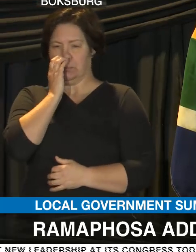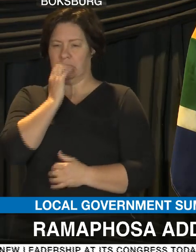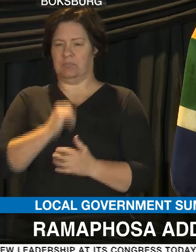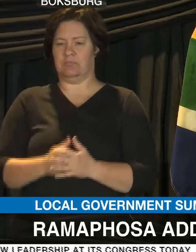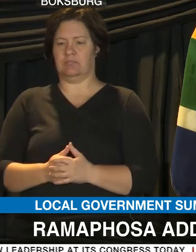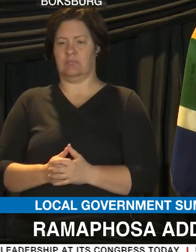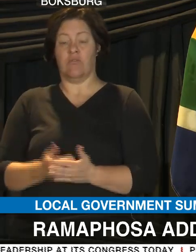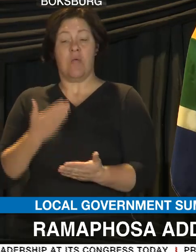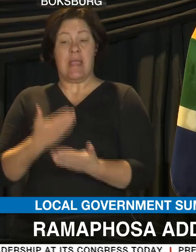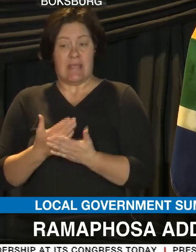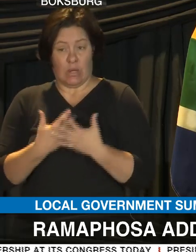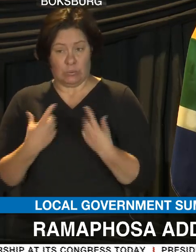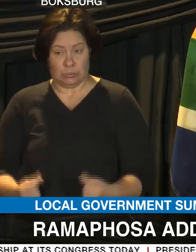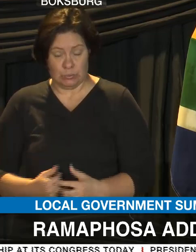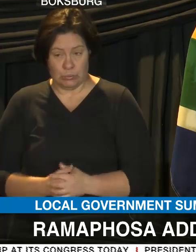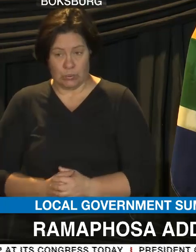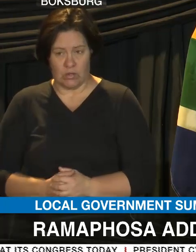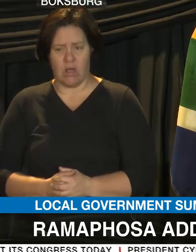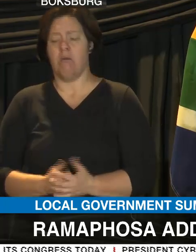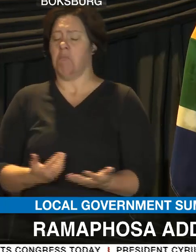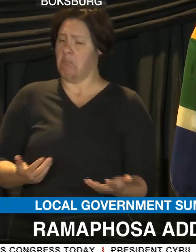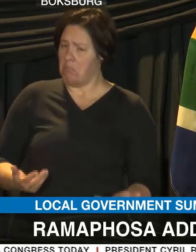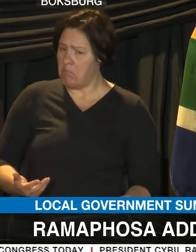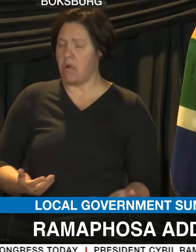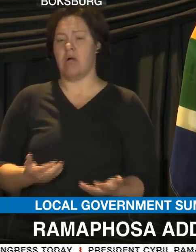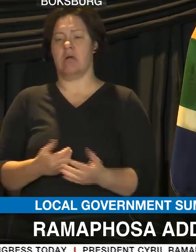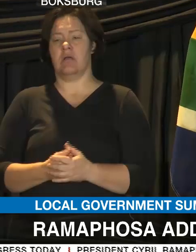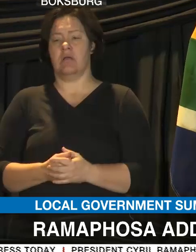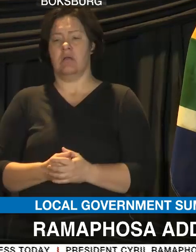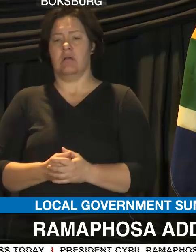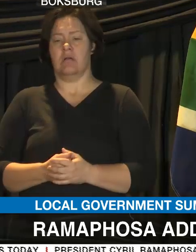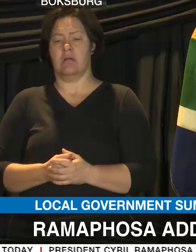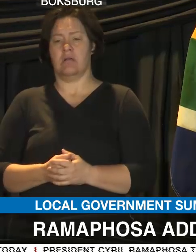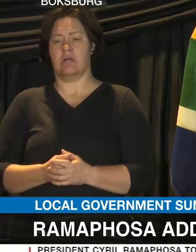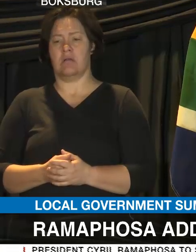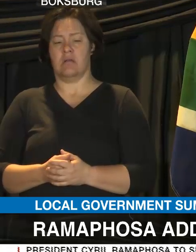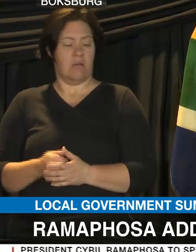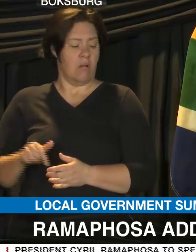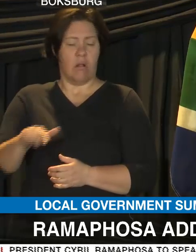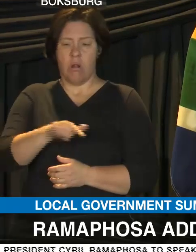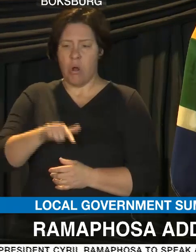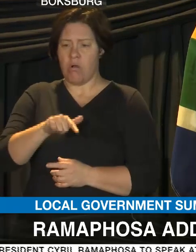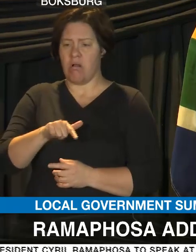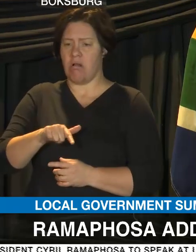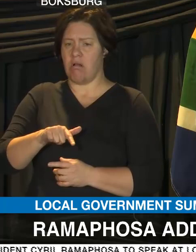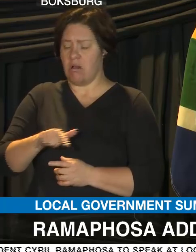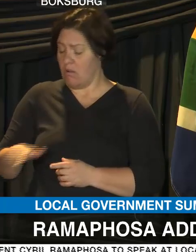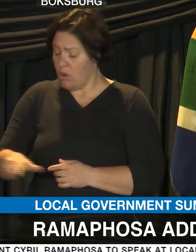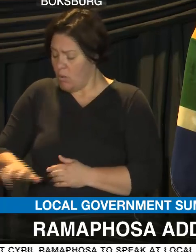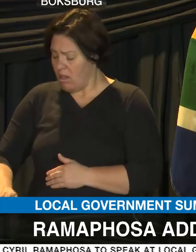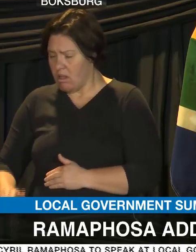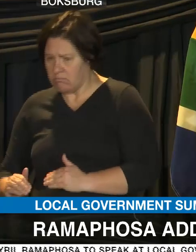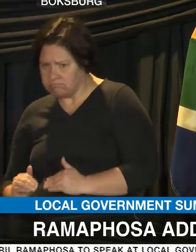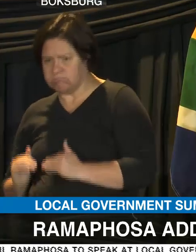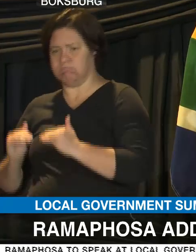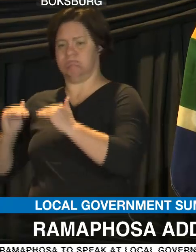are able to do that, we will then be able to lift our local areas to a higher level